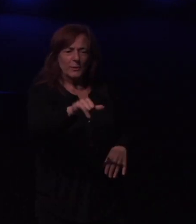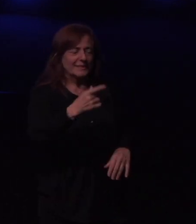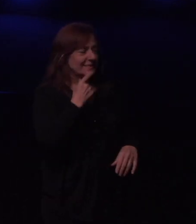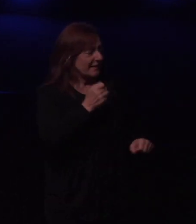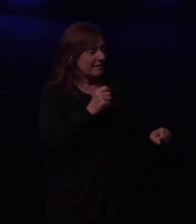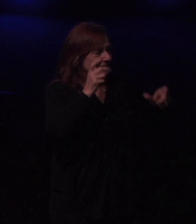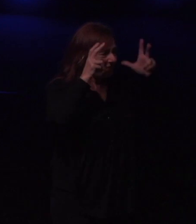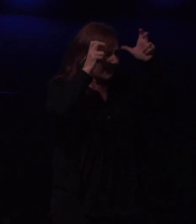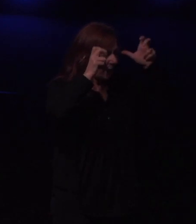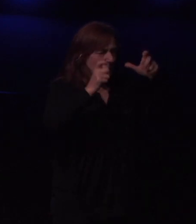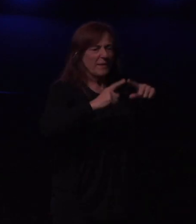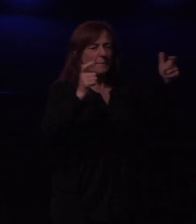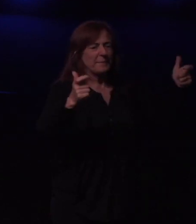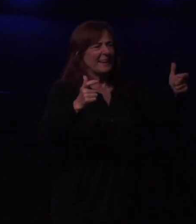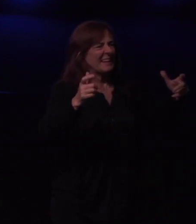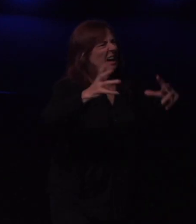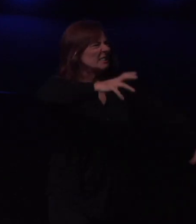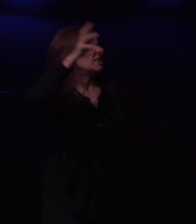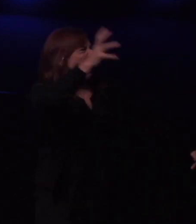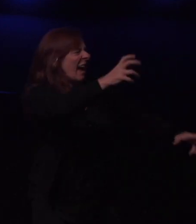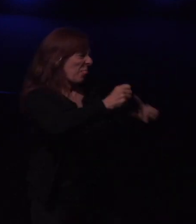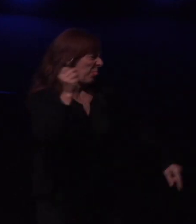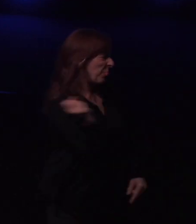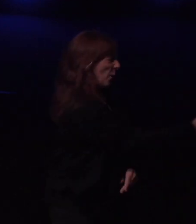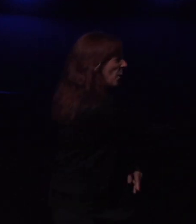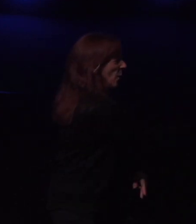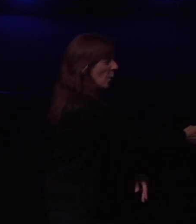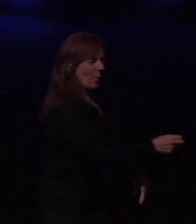devil's throwing stuff, but we got a big old catcher's mitt.